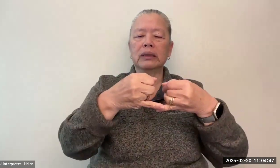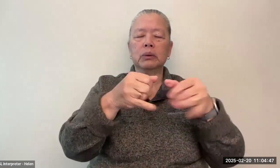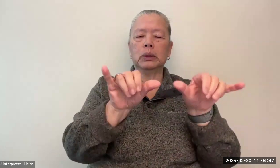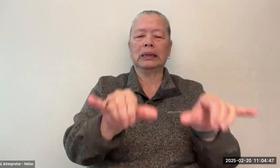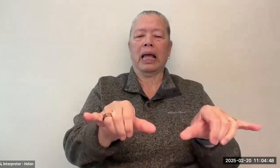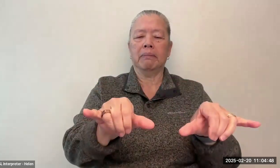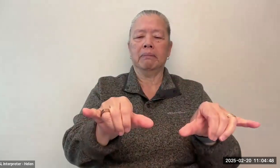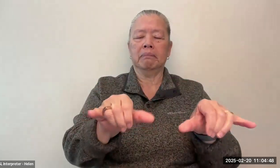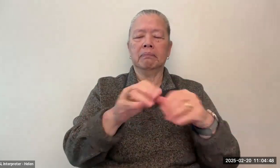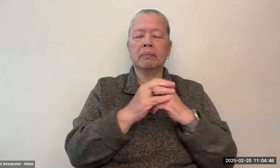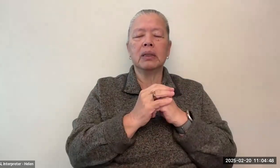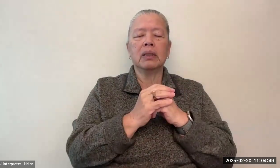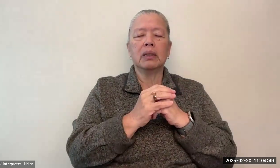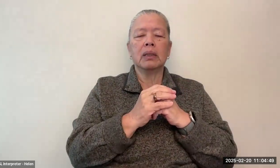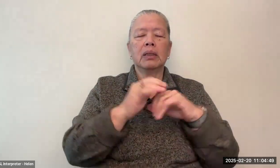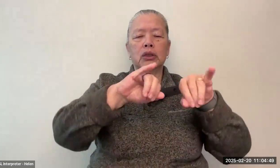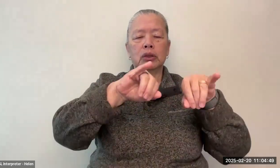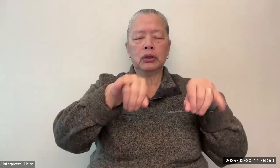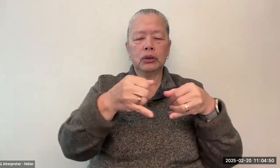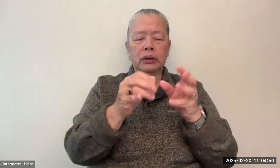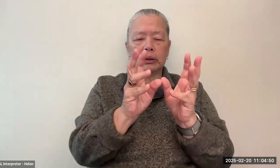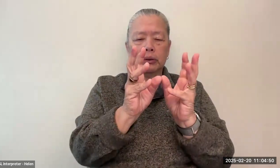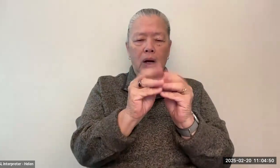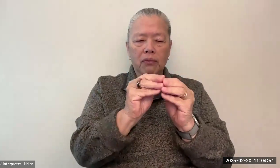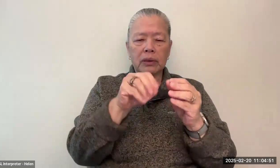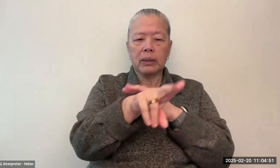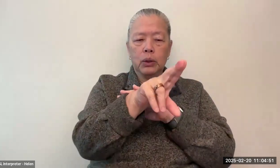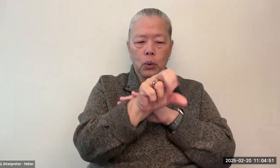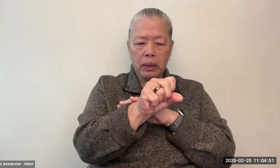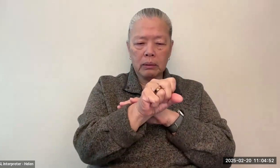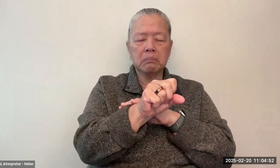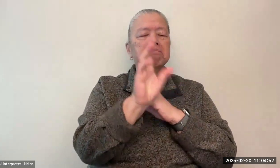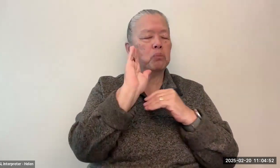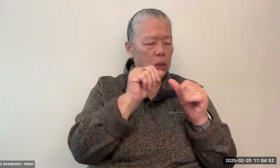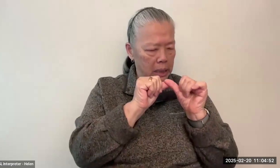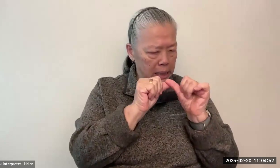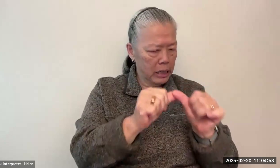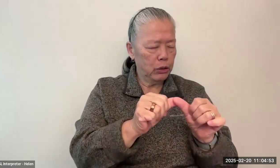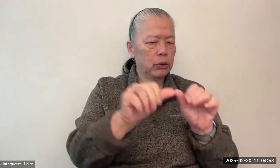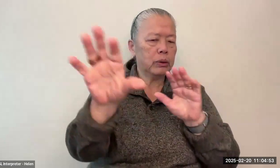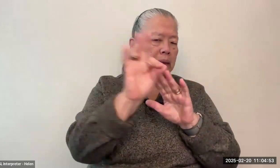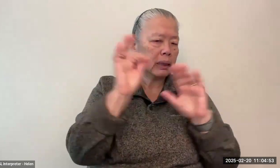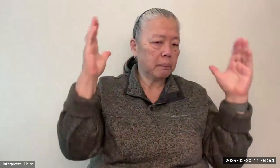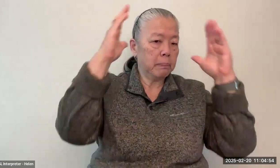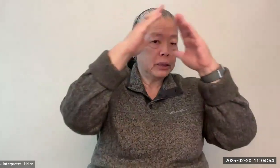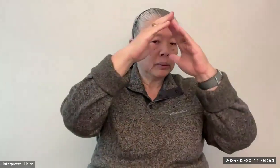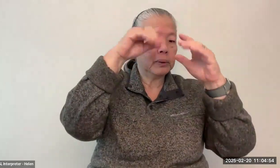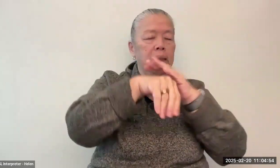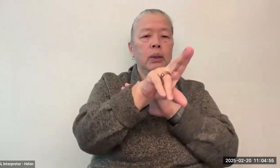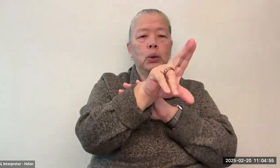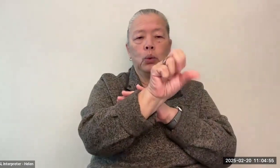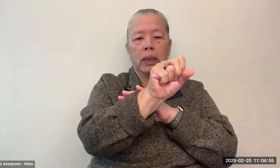are. Jurisdictional conferences in the United States will continue to elect bishops in the United